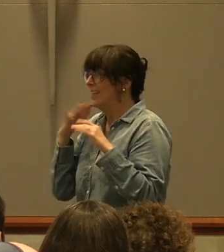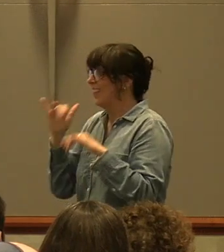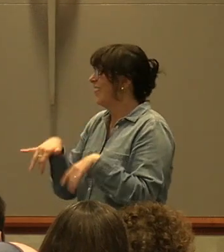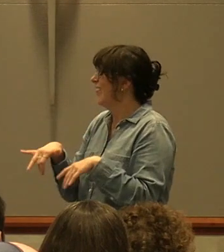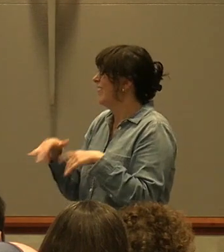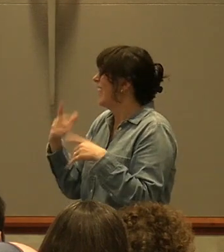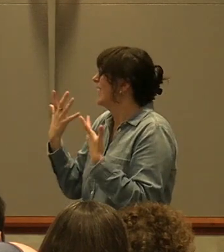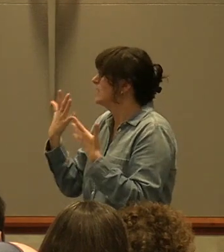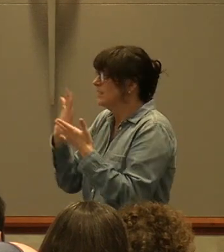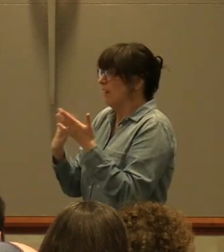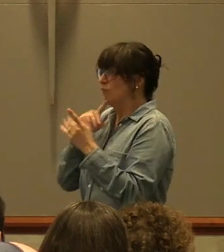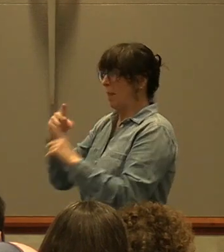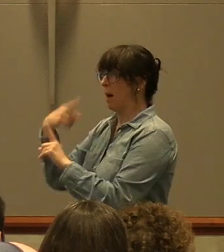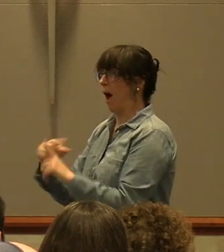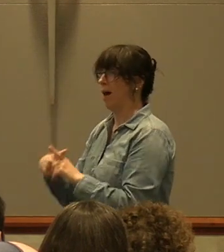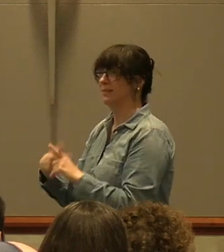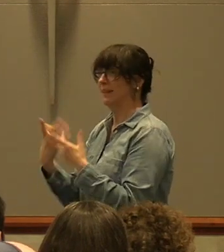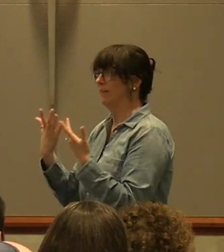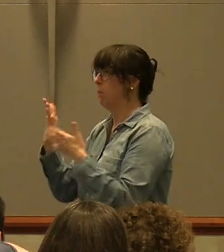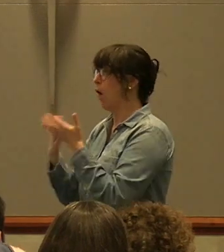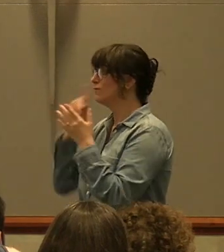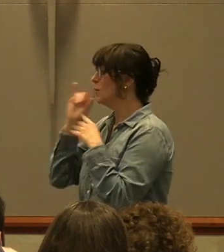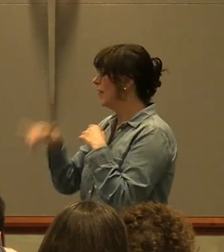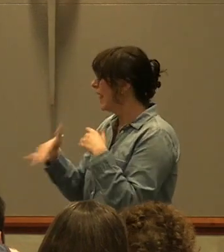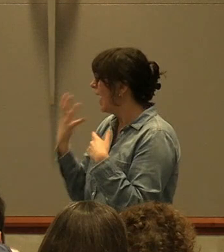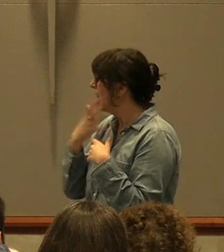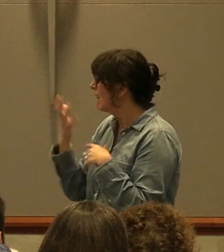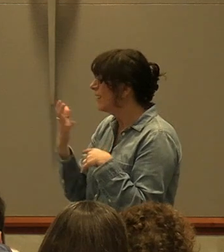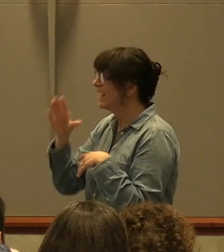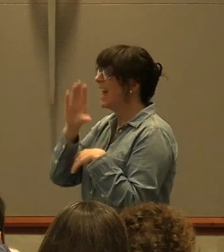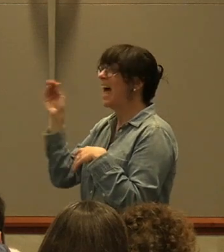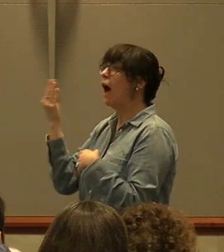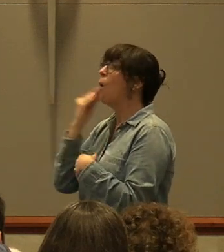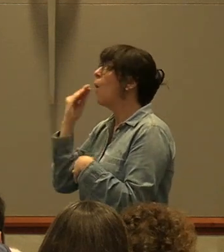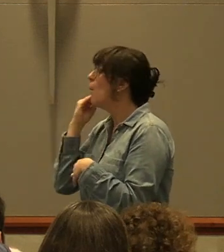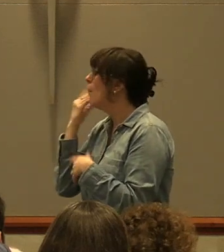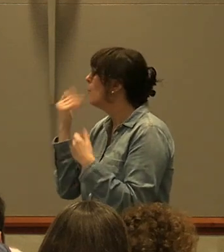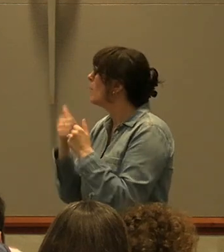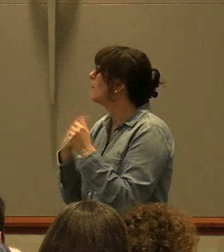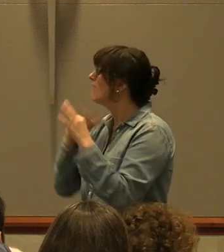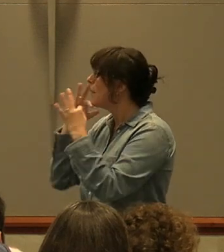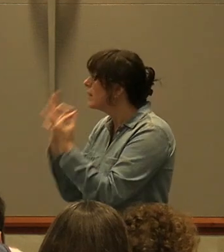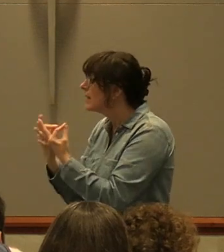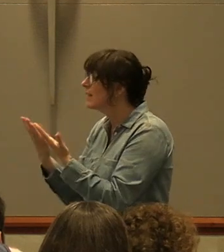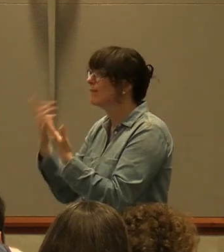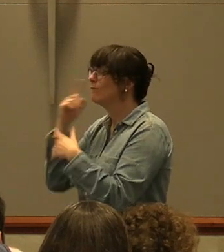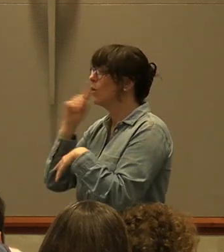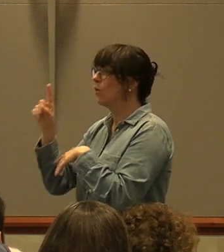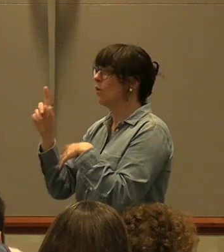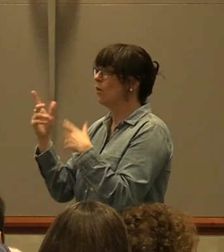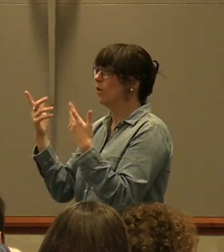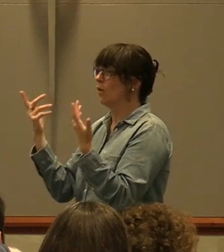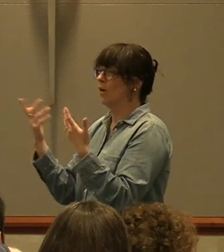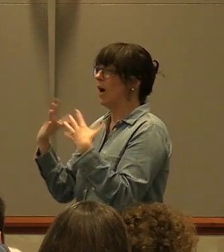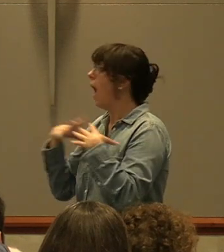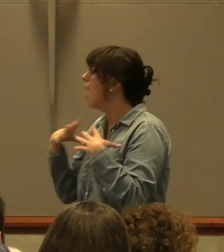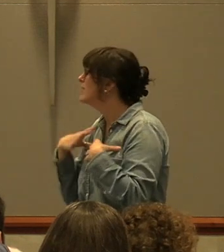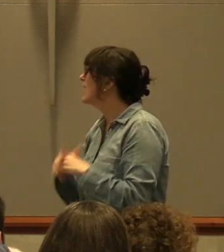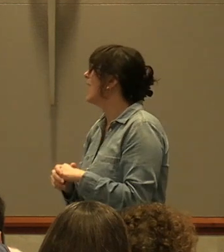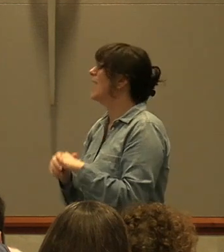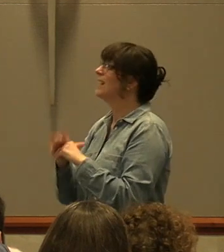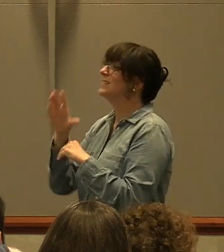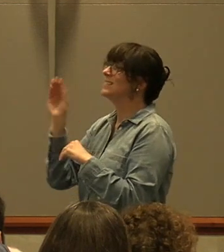there's some really positive aspects to that. And being home with my family for holidays